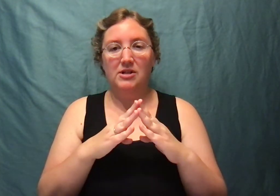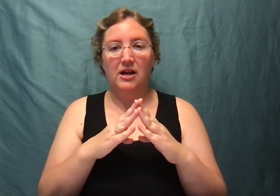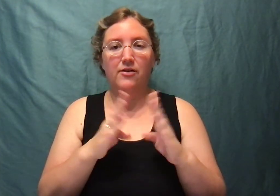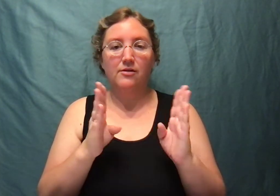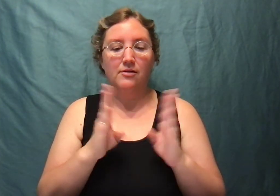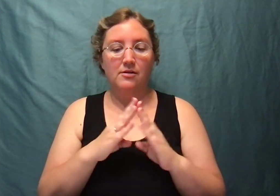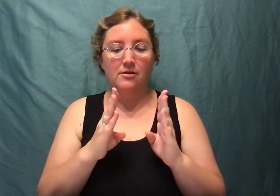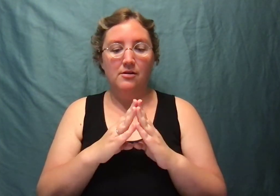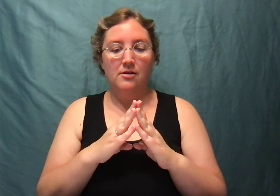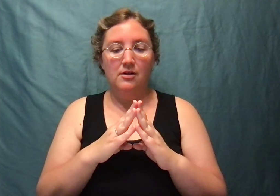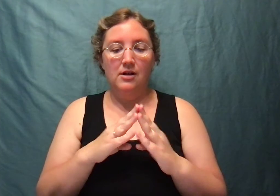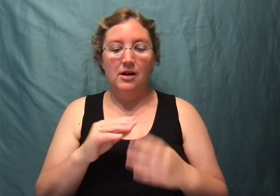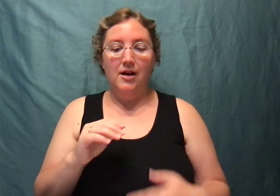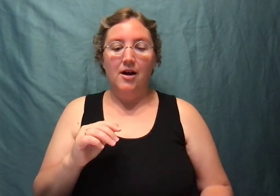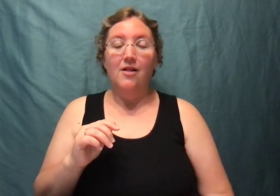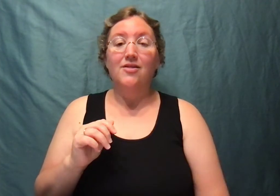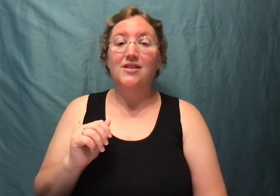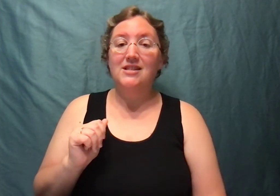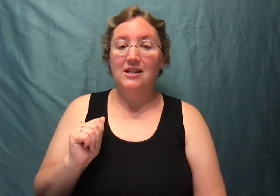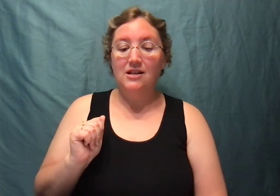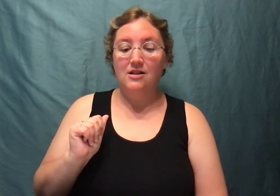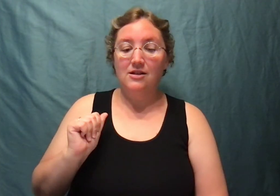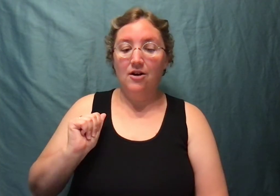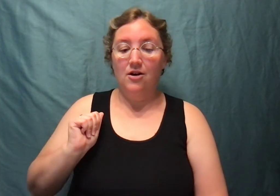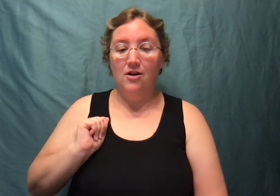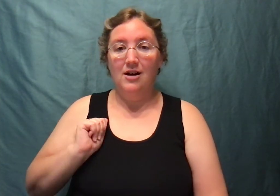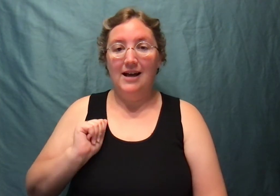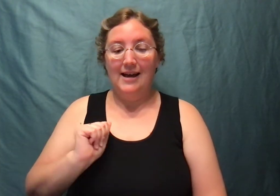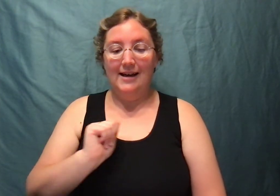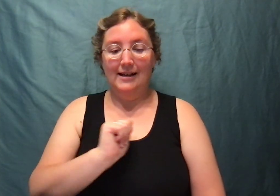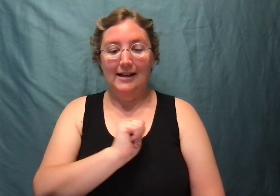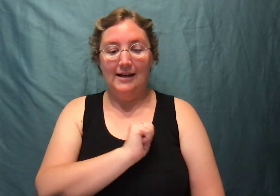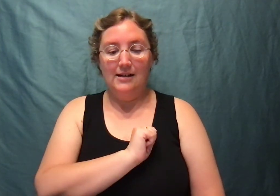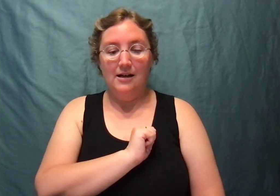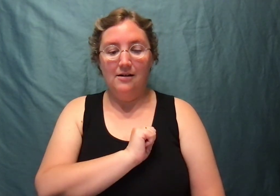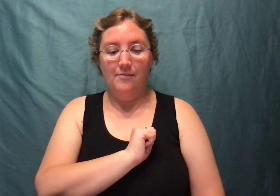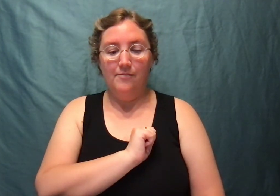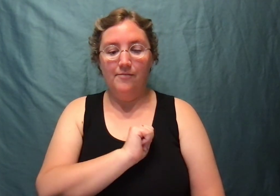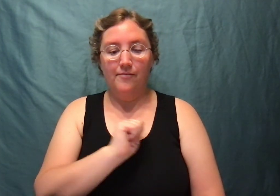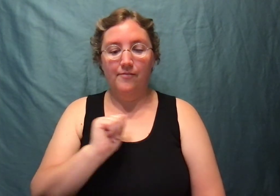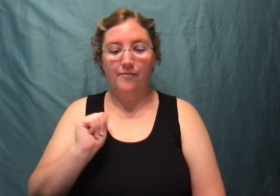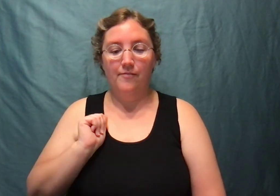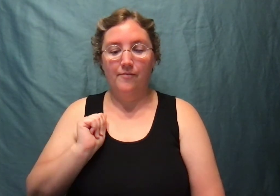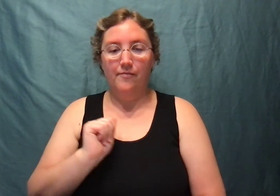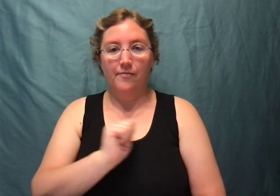together. The cities are Atlanta,